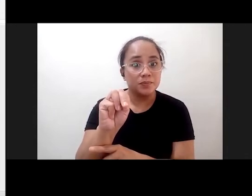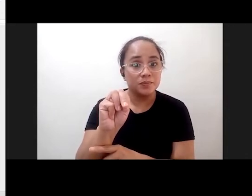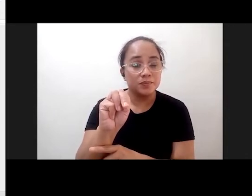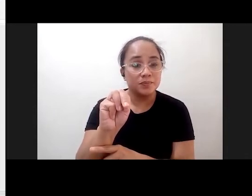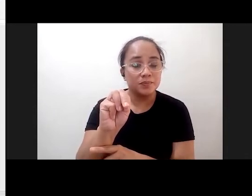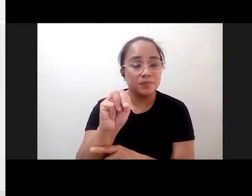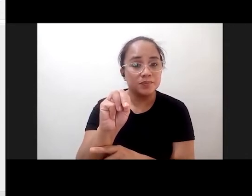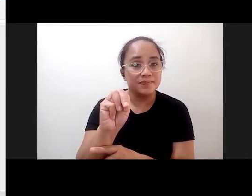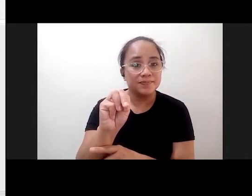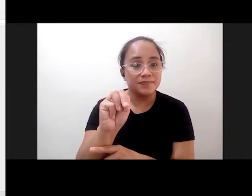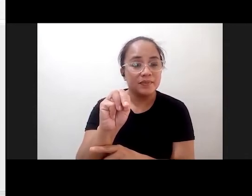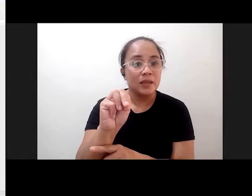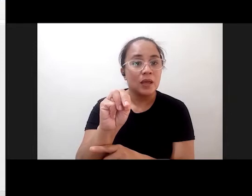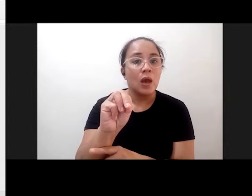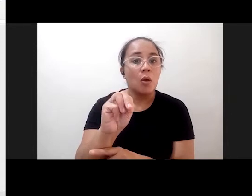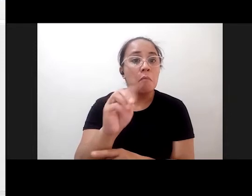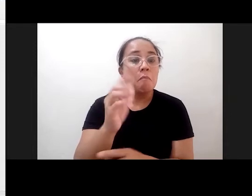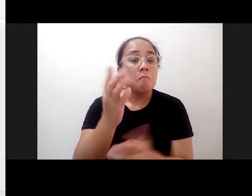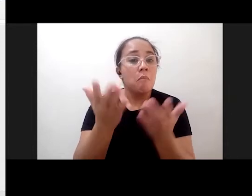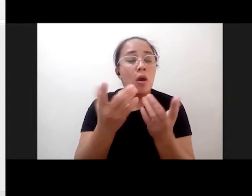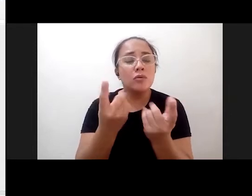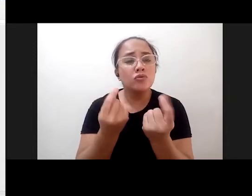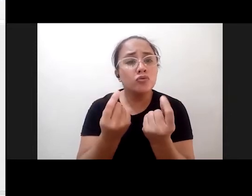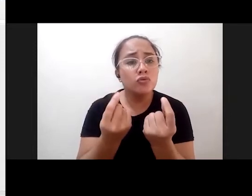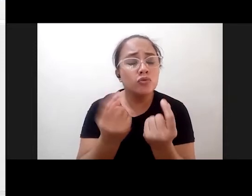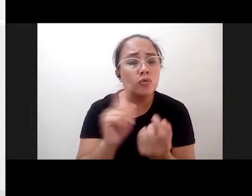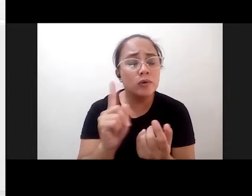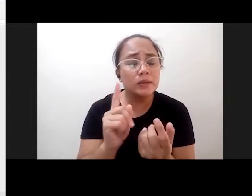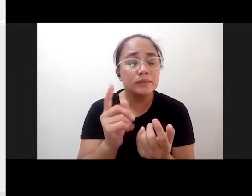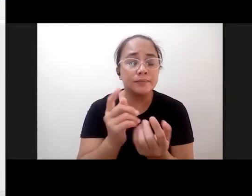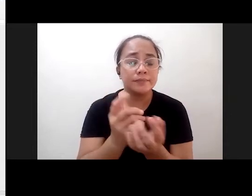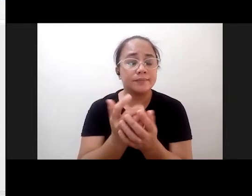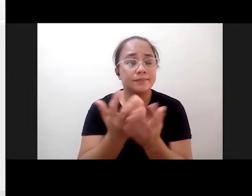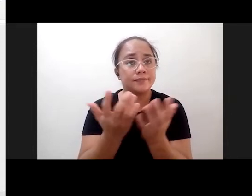And what you might do here is